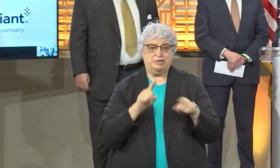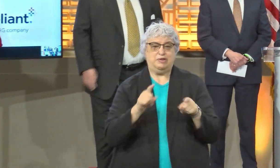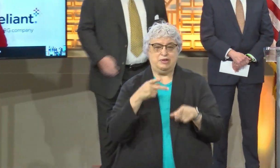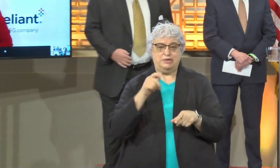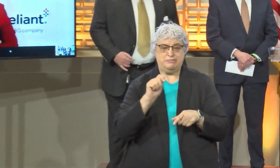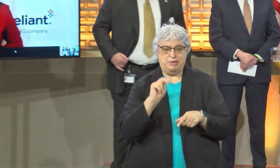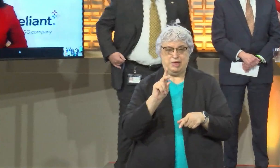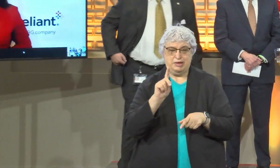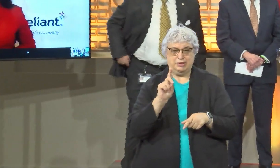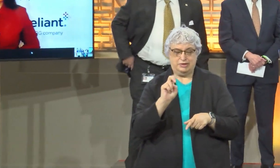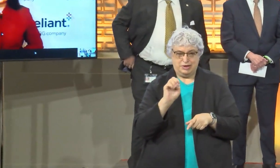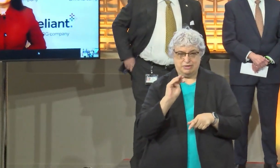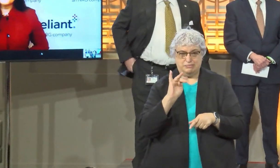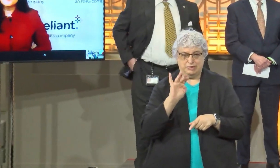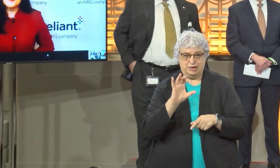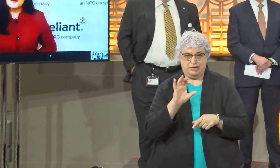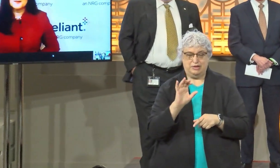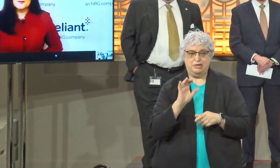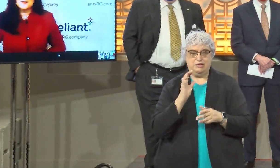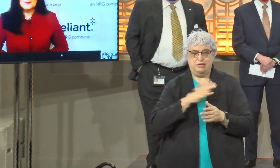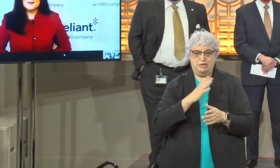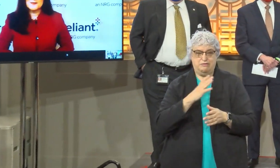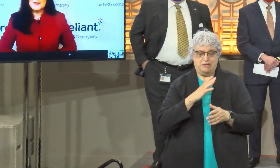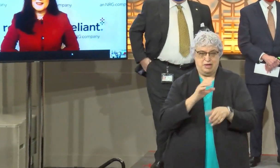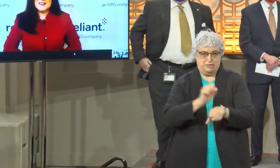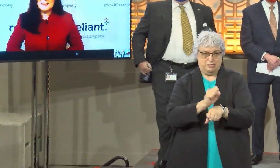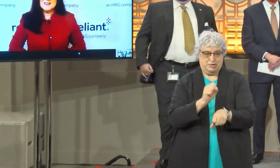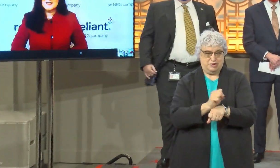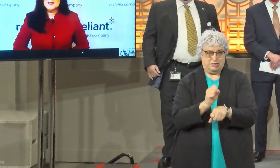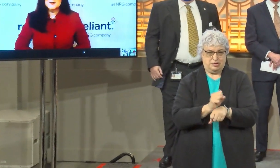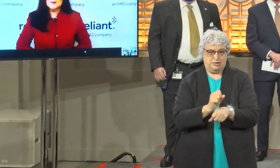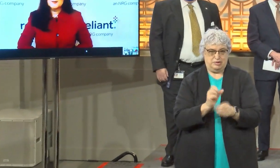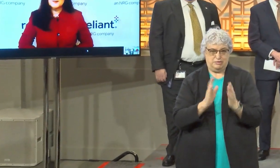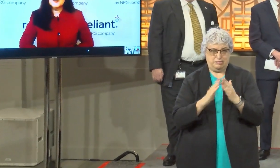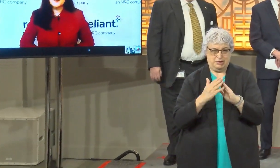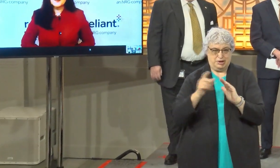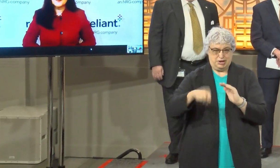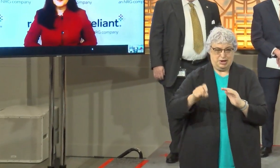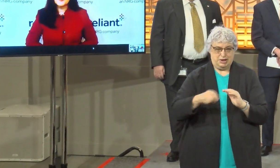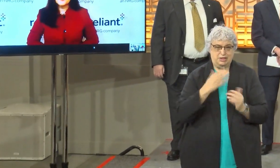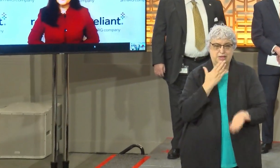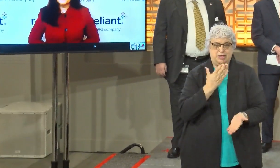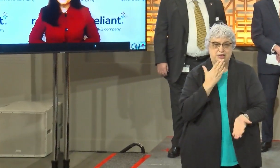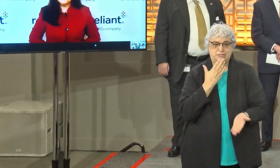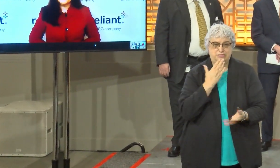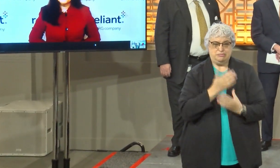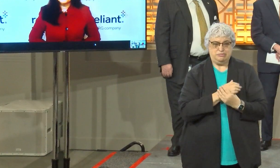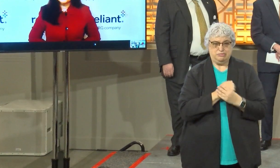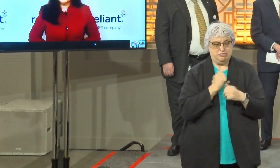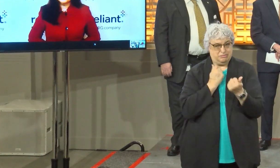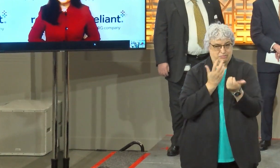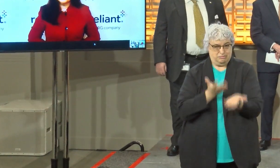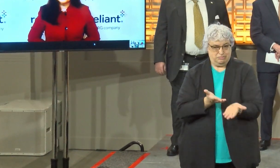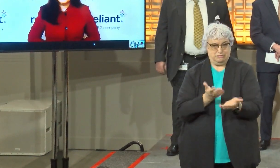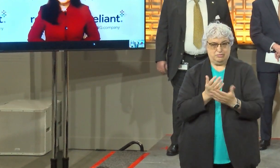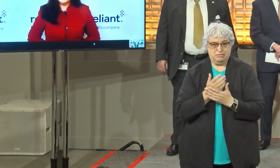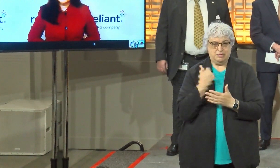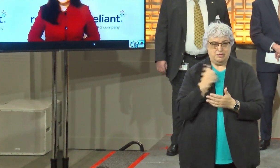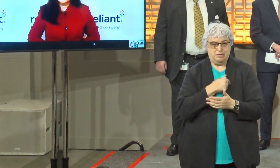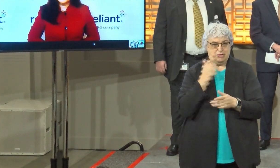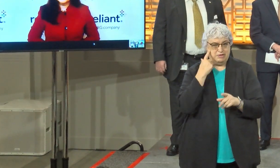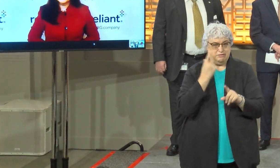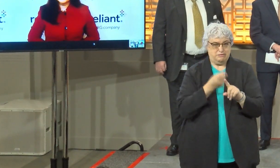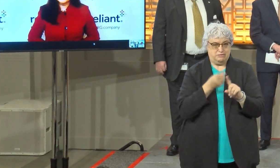Your fine work is vital for our communities in need, and I truly appreciate you. And now I believe we are about to